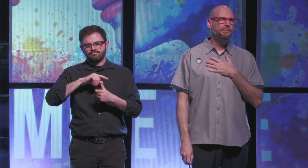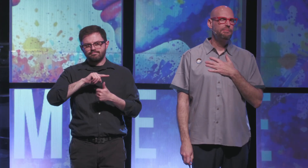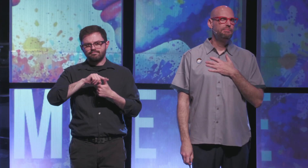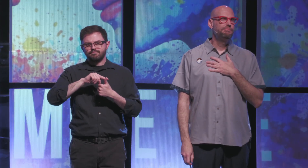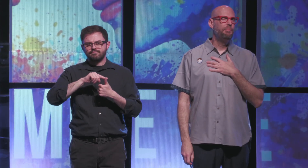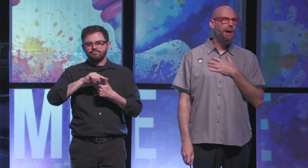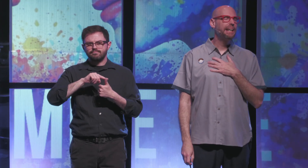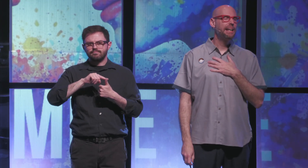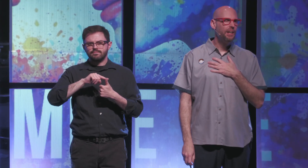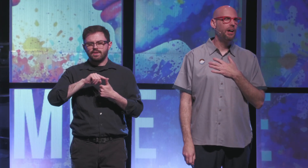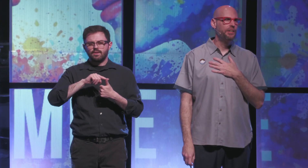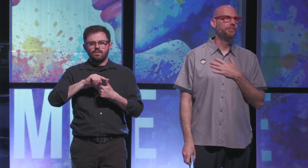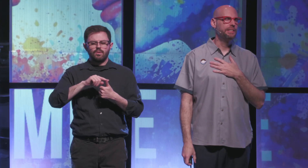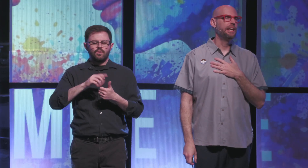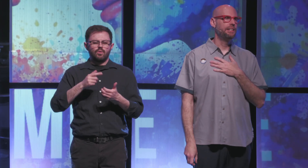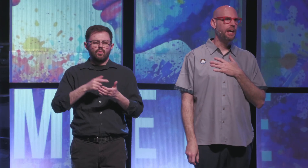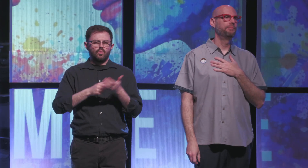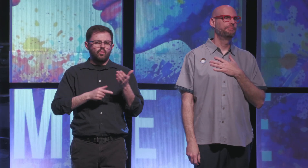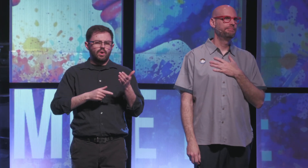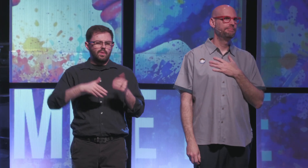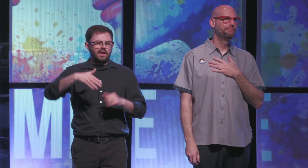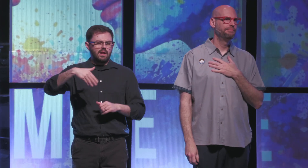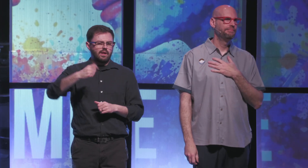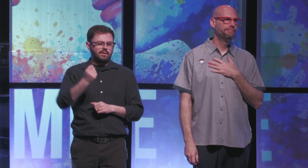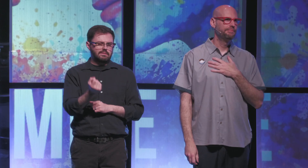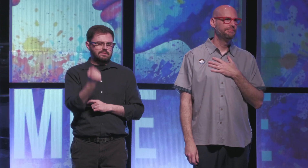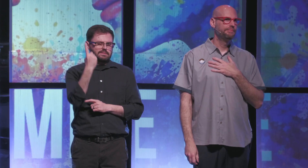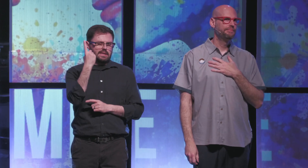What might I not understand yet?